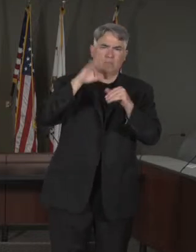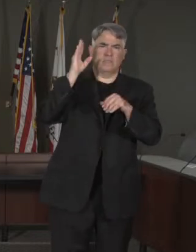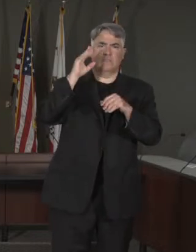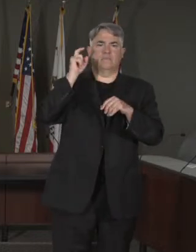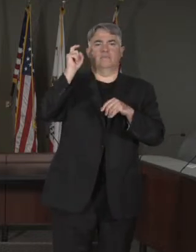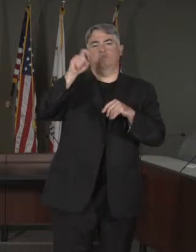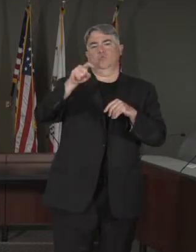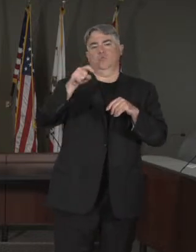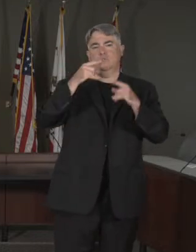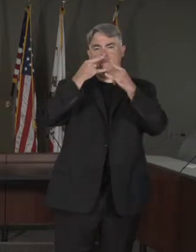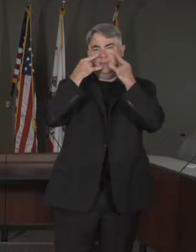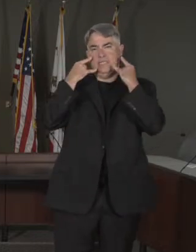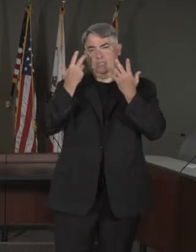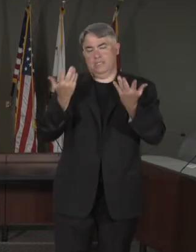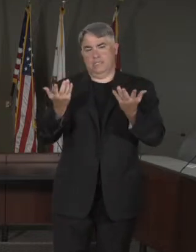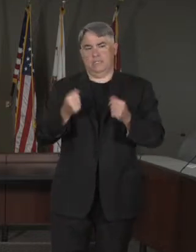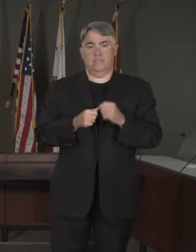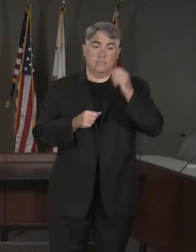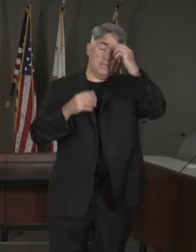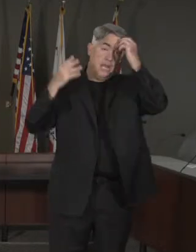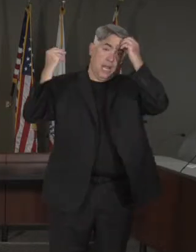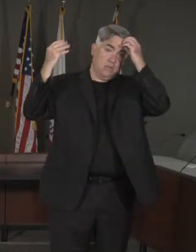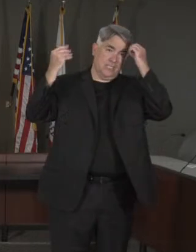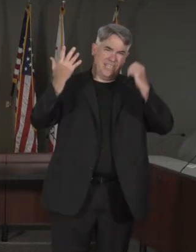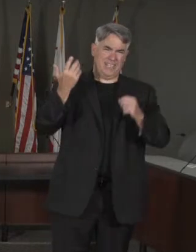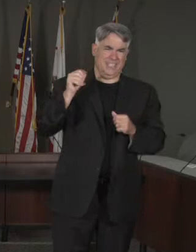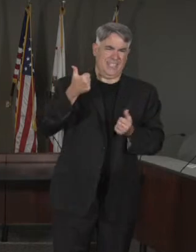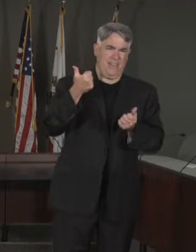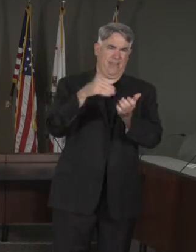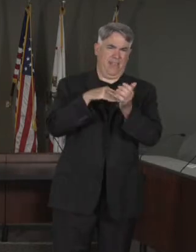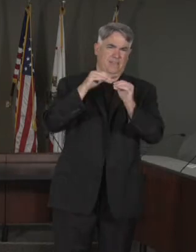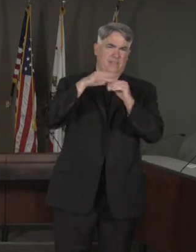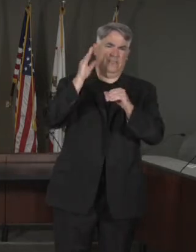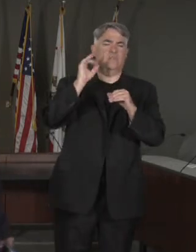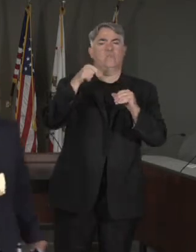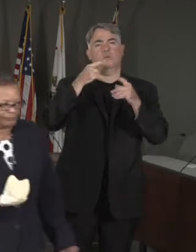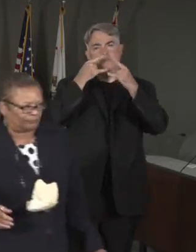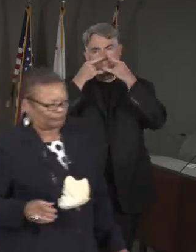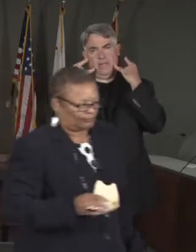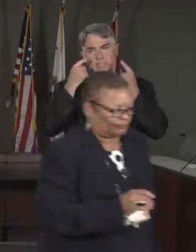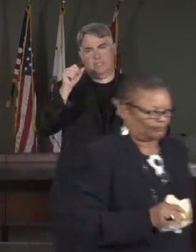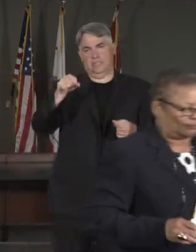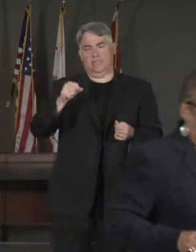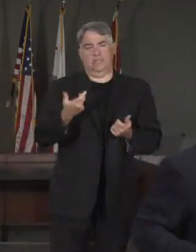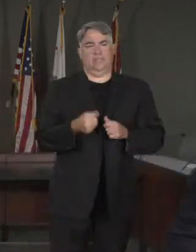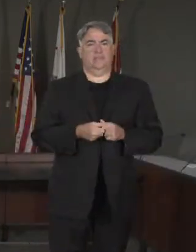mega events, 10,000 or more. Thanks.